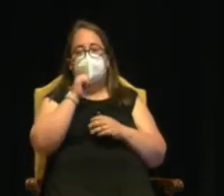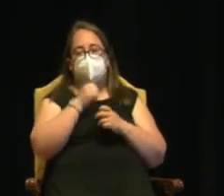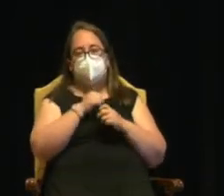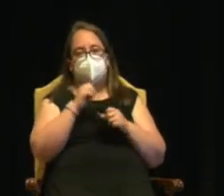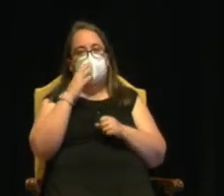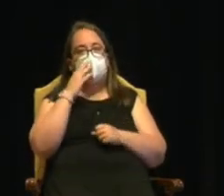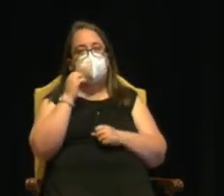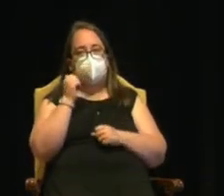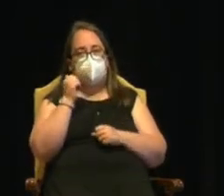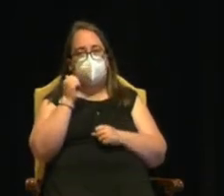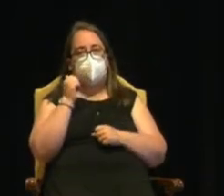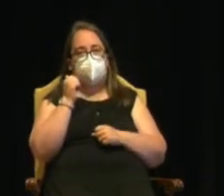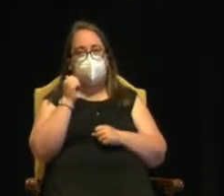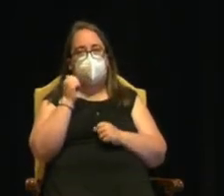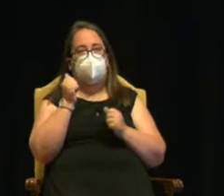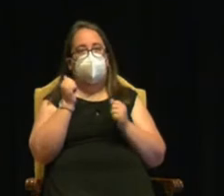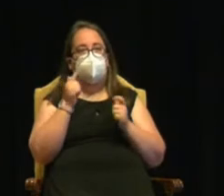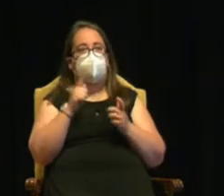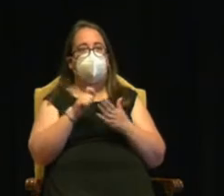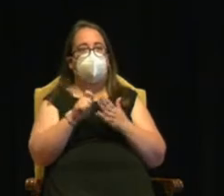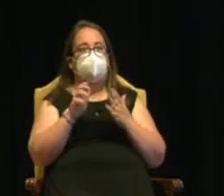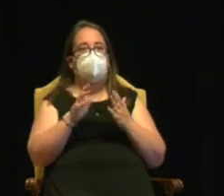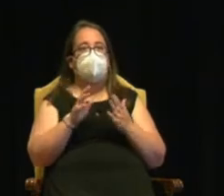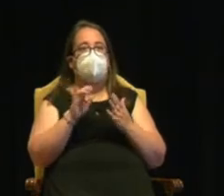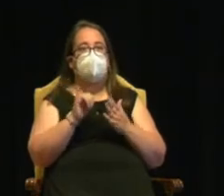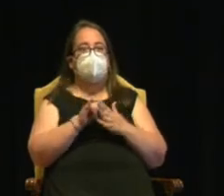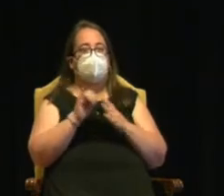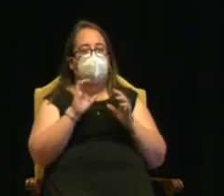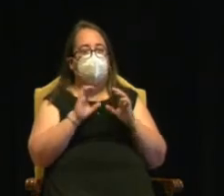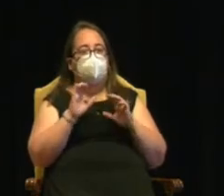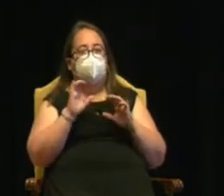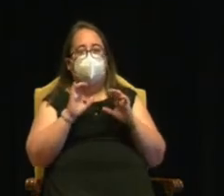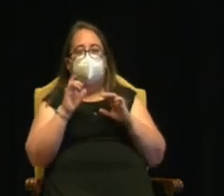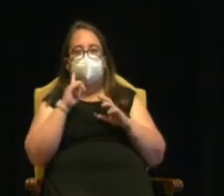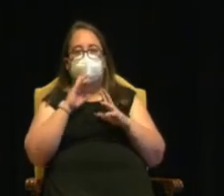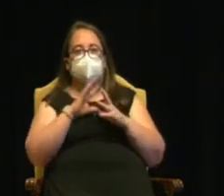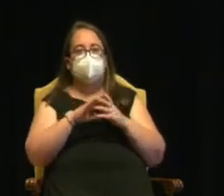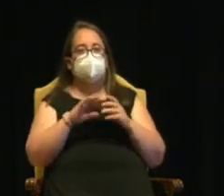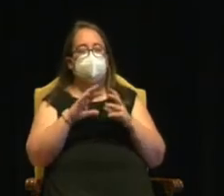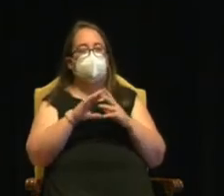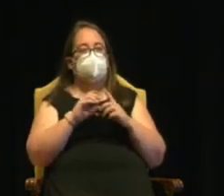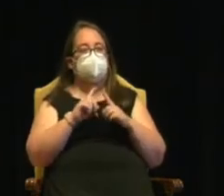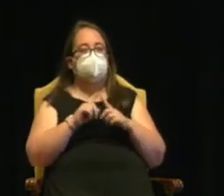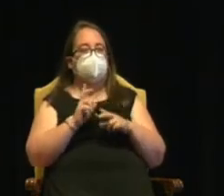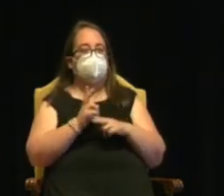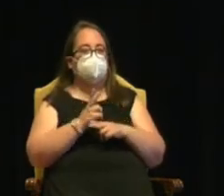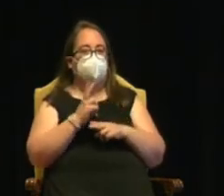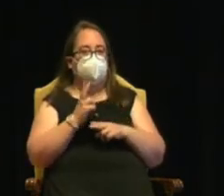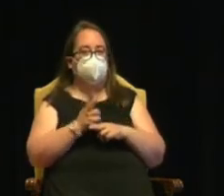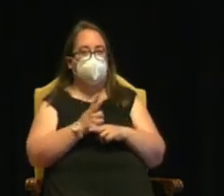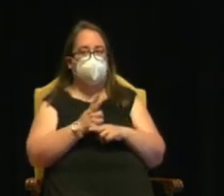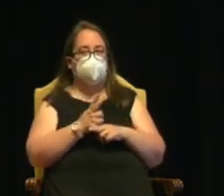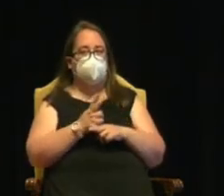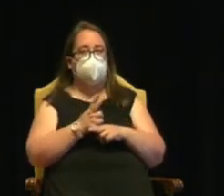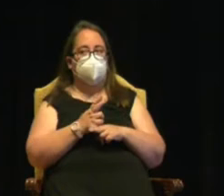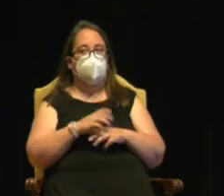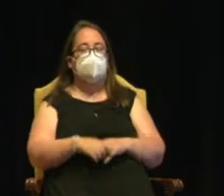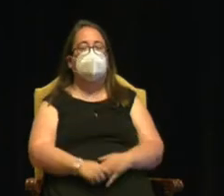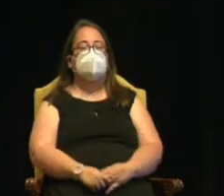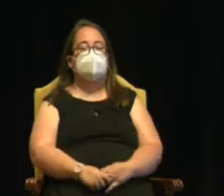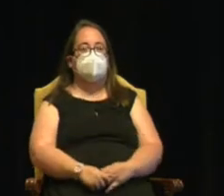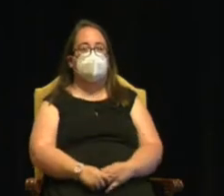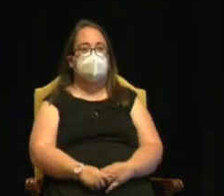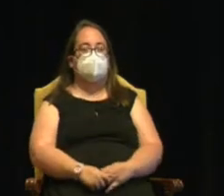there were all of these writers who were just trolling, looking for stories to use in ways where those who